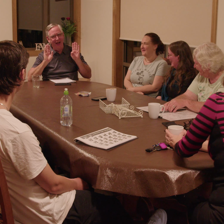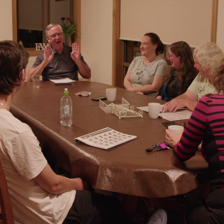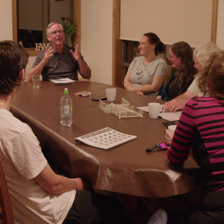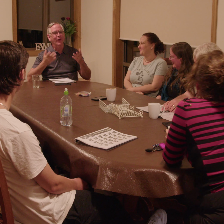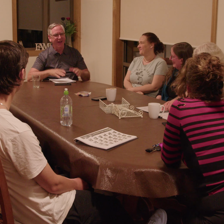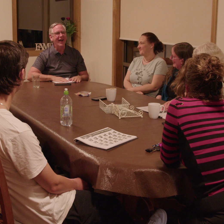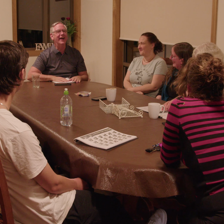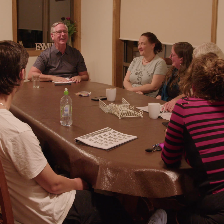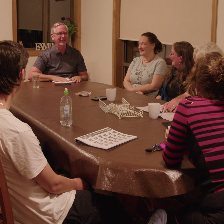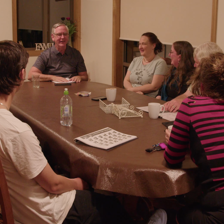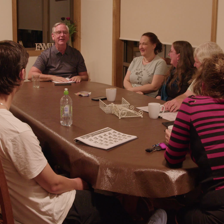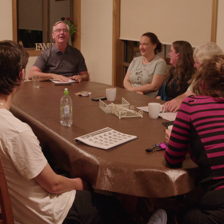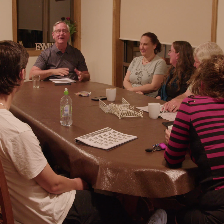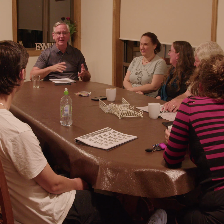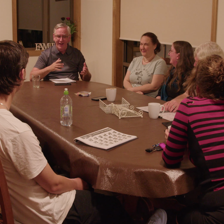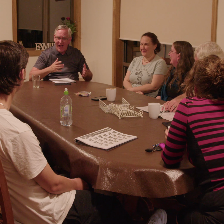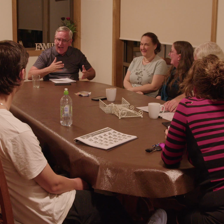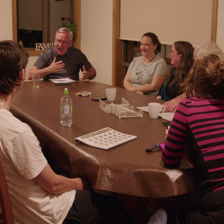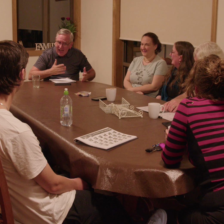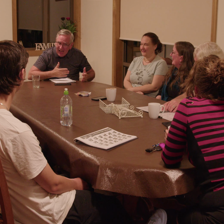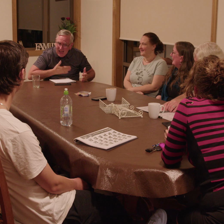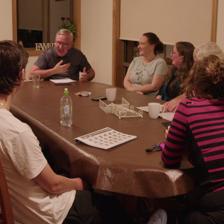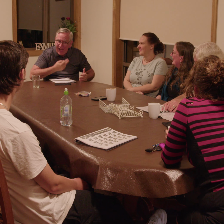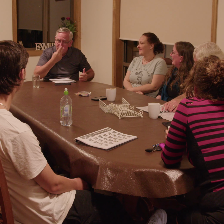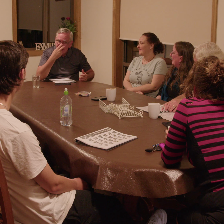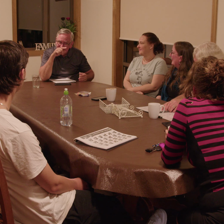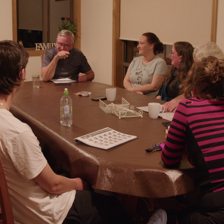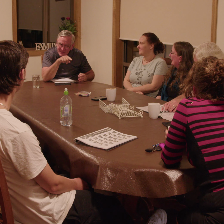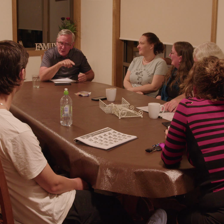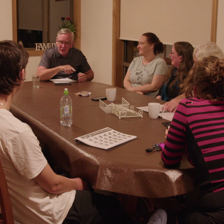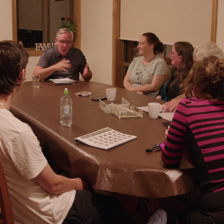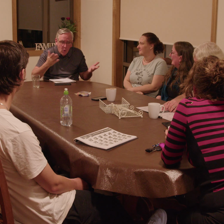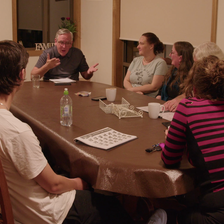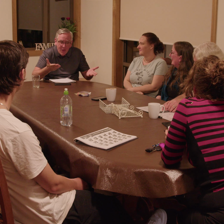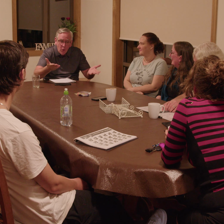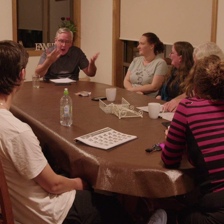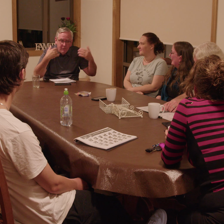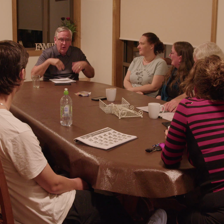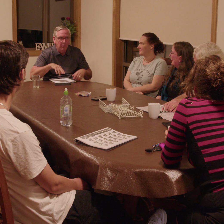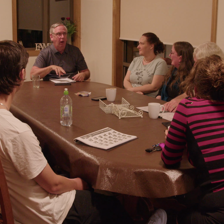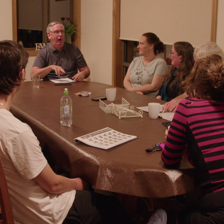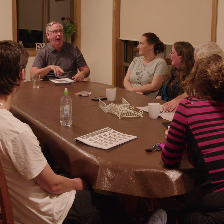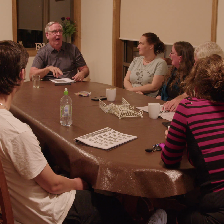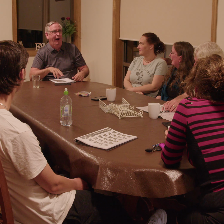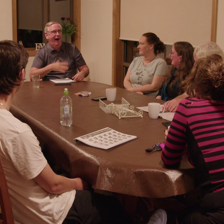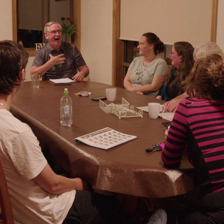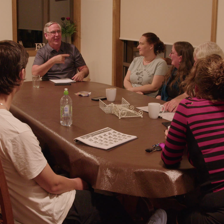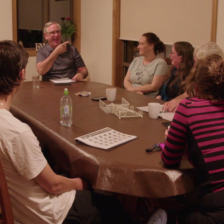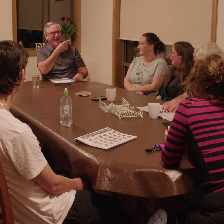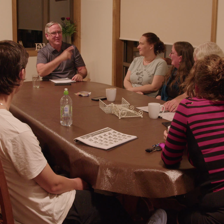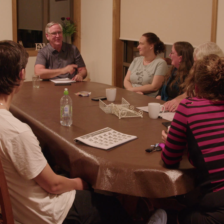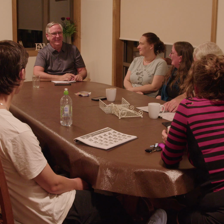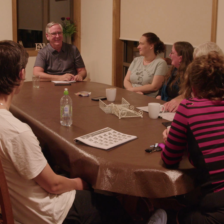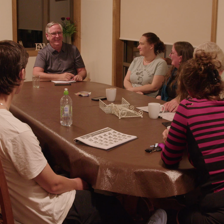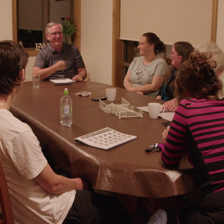Oh, okay, Bob, B-O-B. And I'm happy to see you. Where are you from? And I like